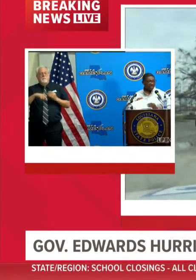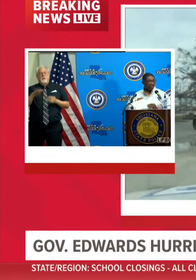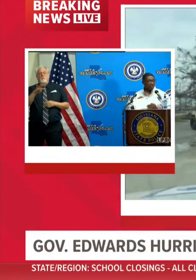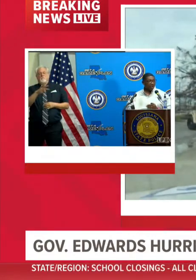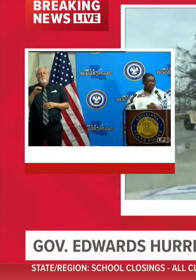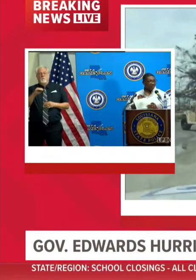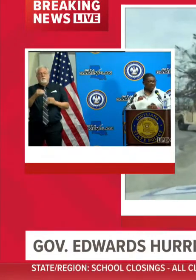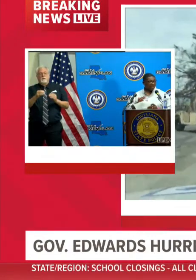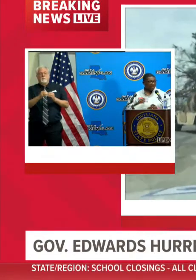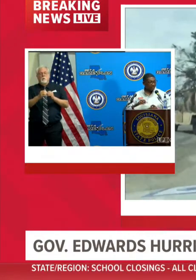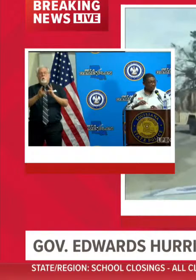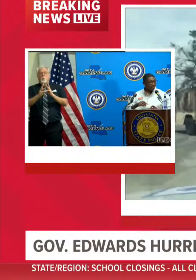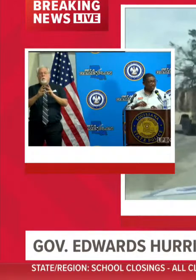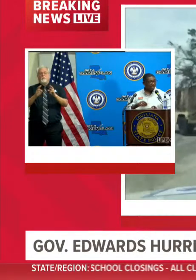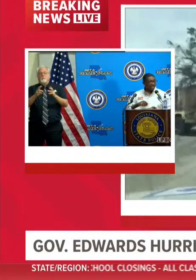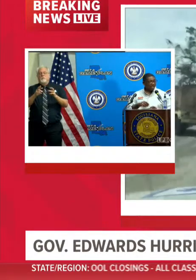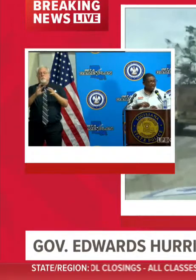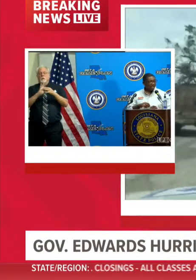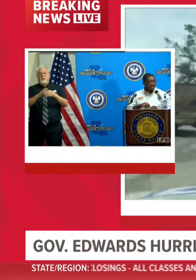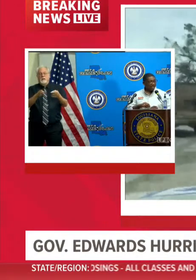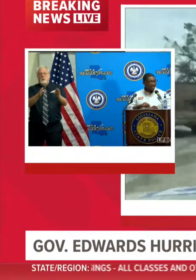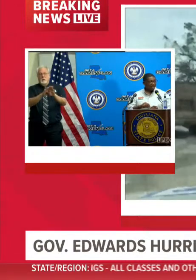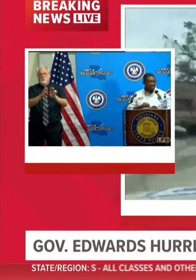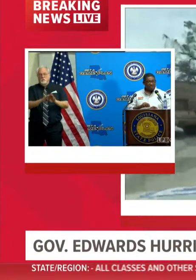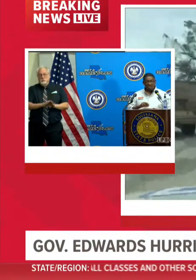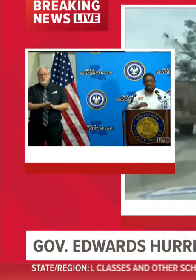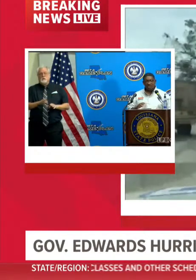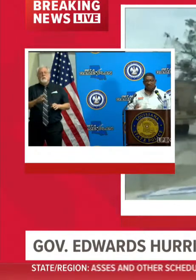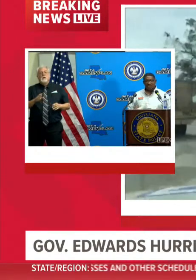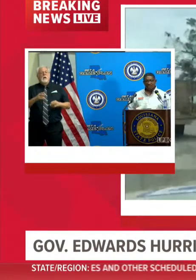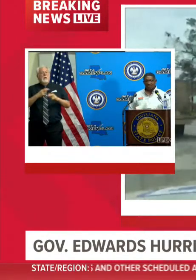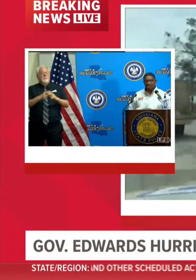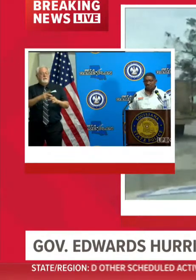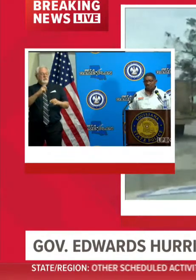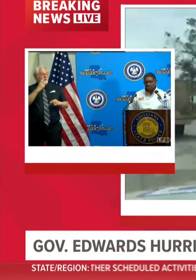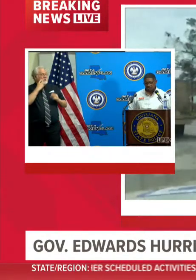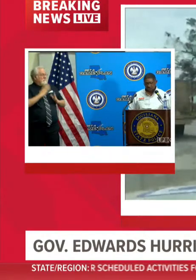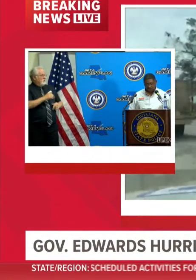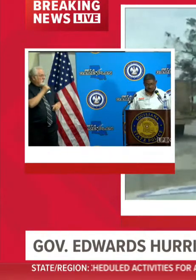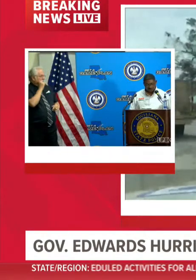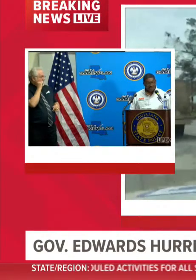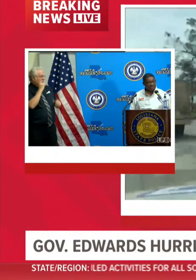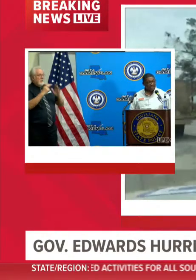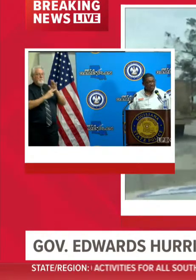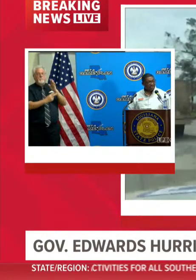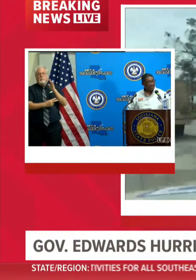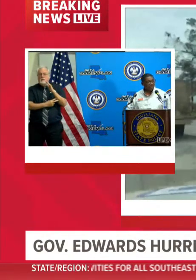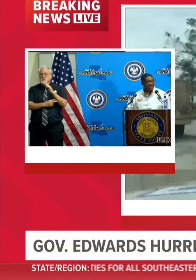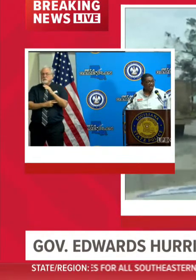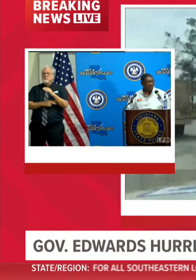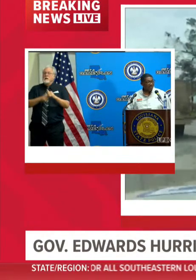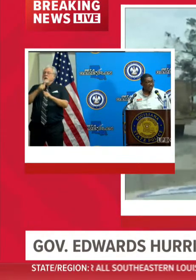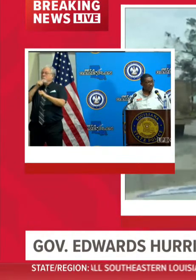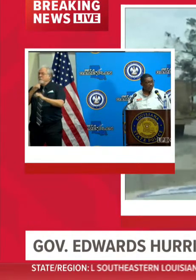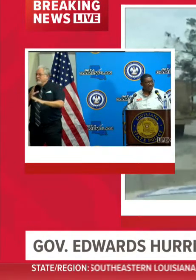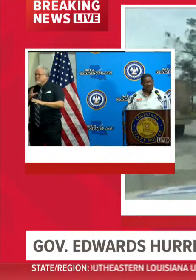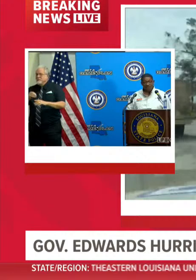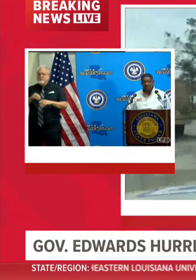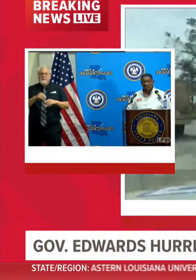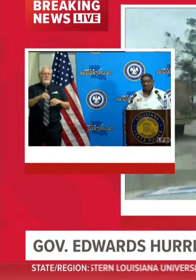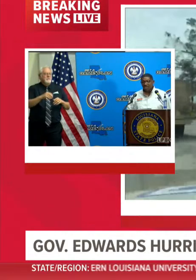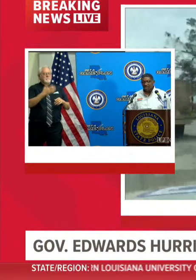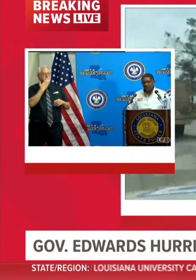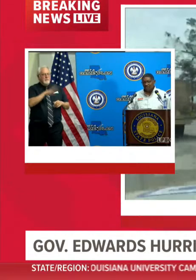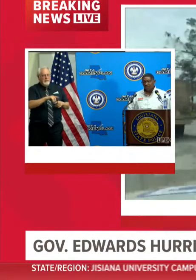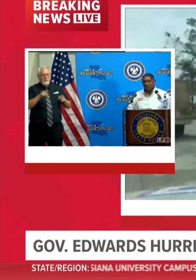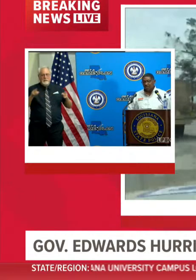40 additional weather-related closures, and I mentioned to the governor yesterday, bridges are a blessing and a curse, and that we've got quite a few